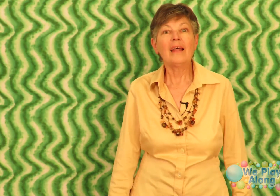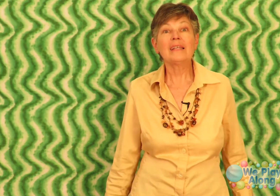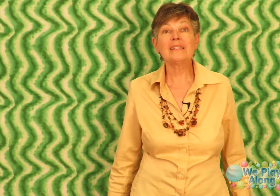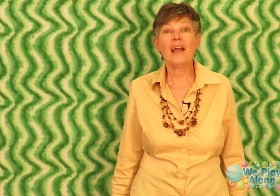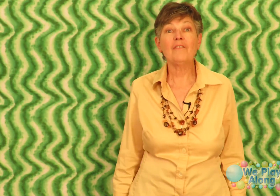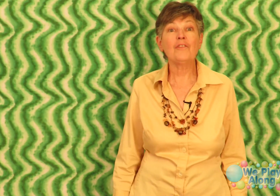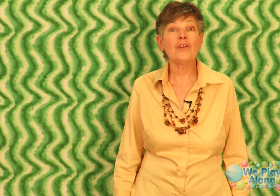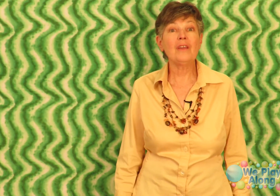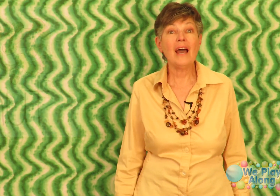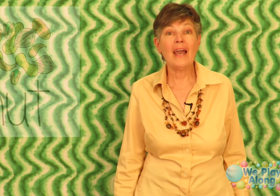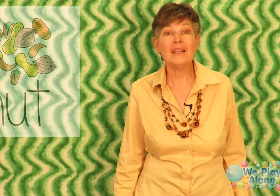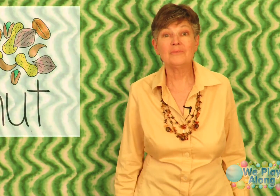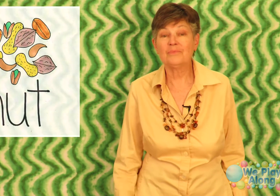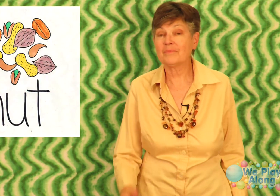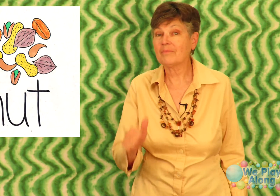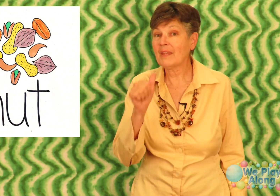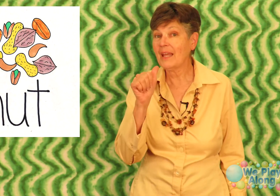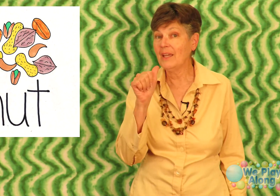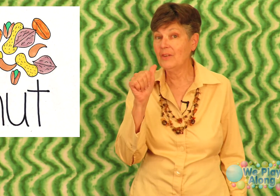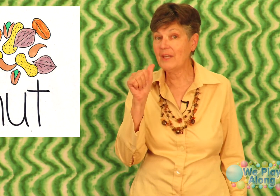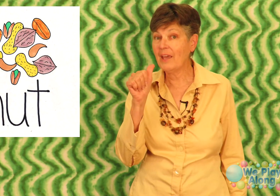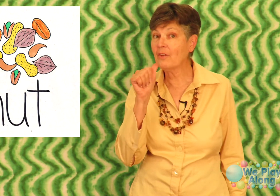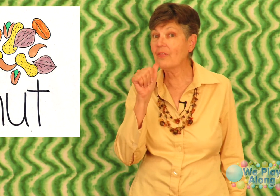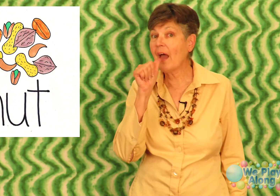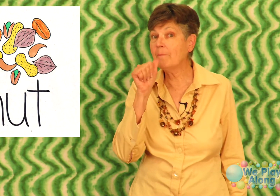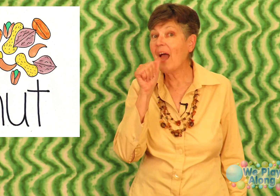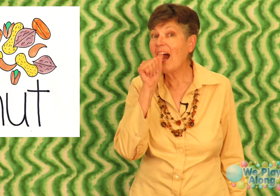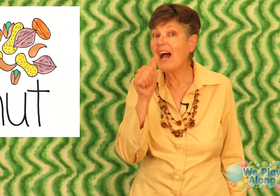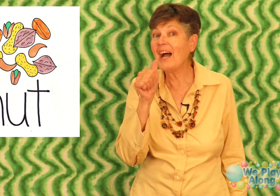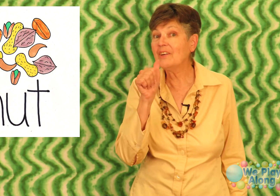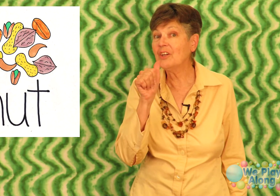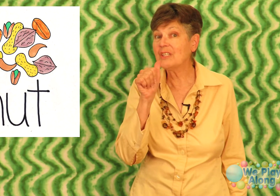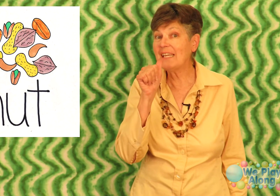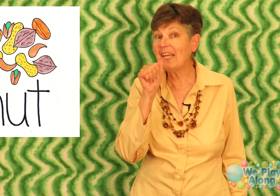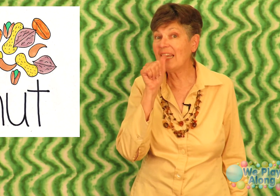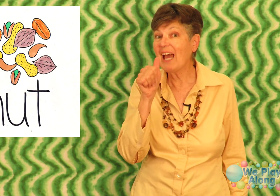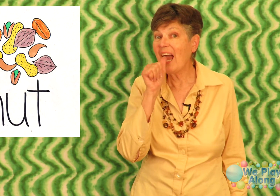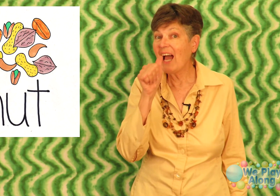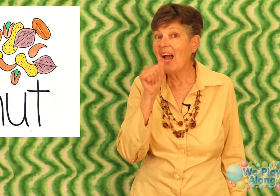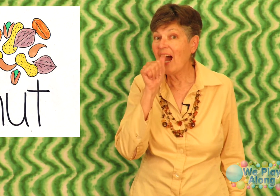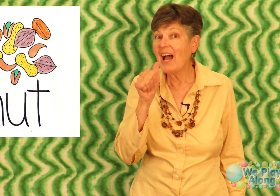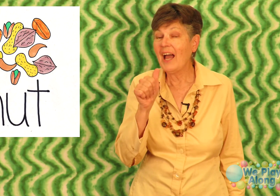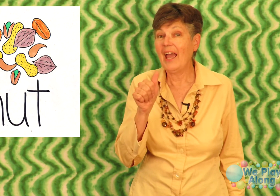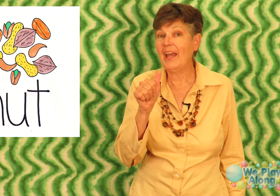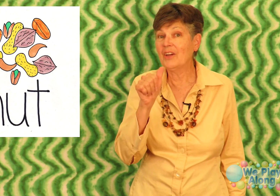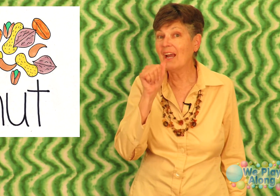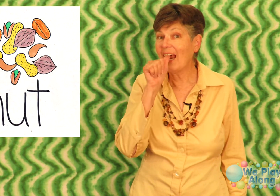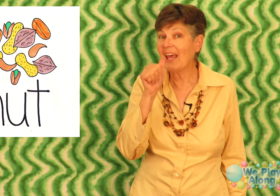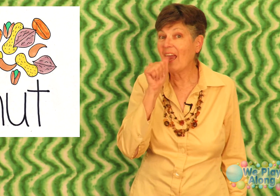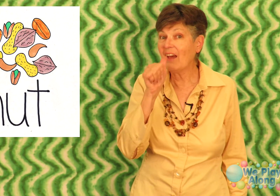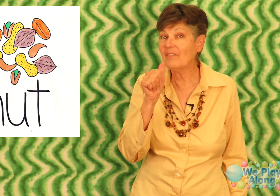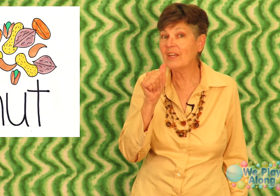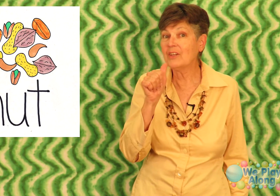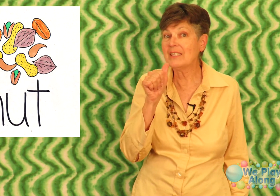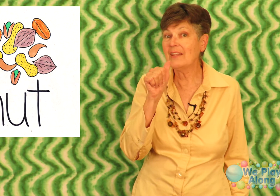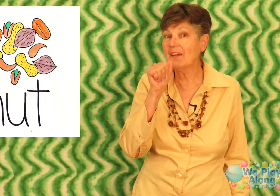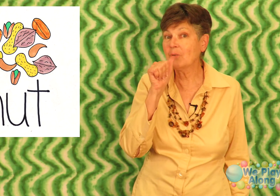The sign for nut, you take your thumb under your teeth and you're going to like flick your teeth there